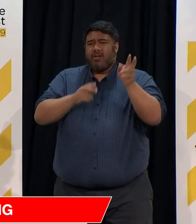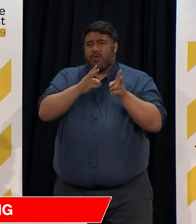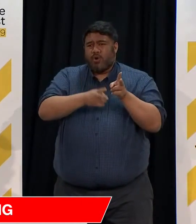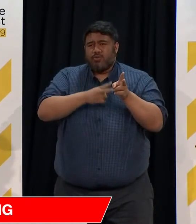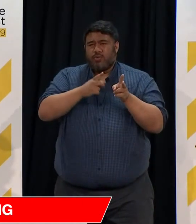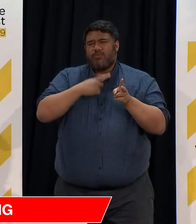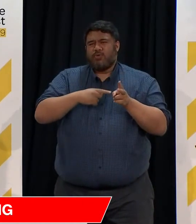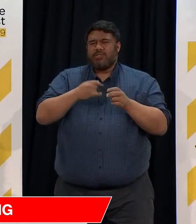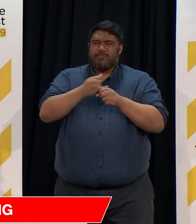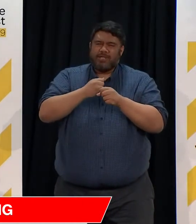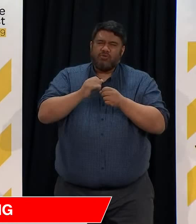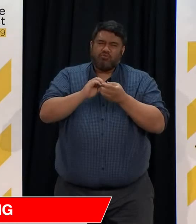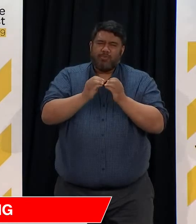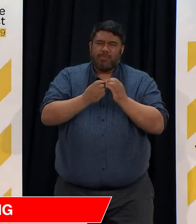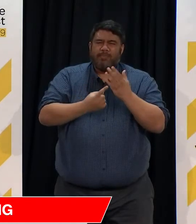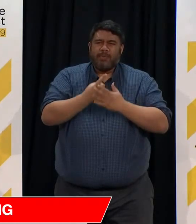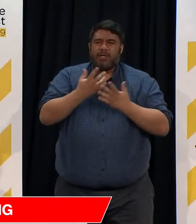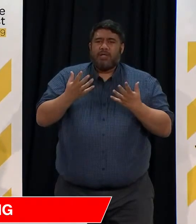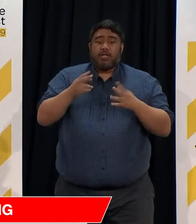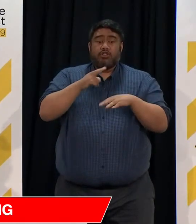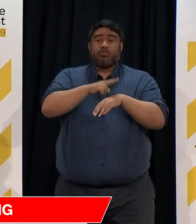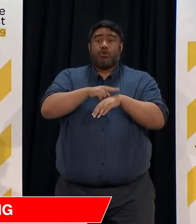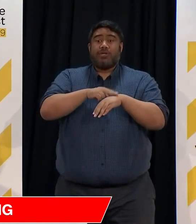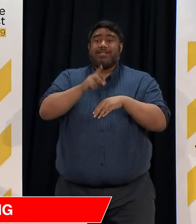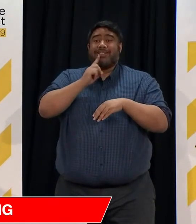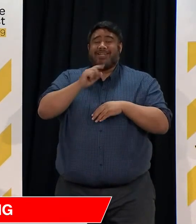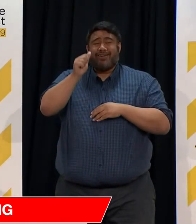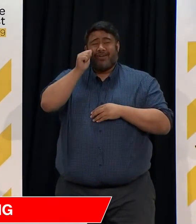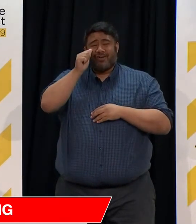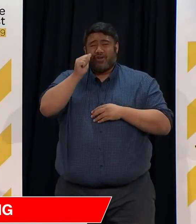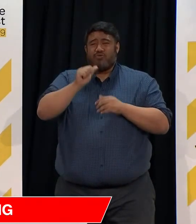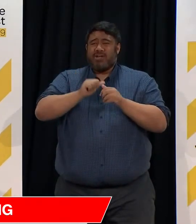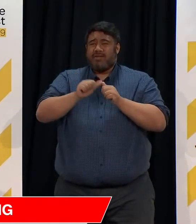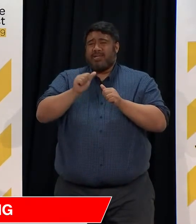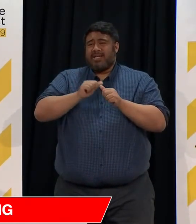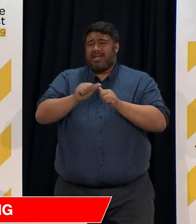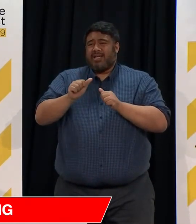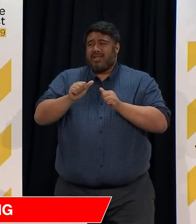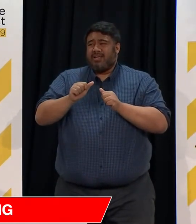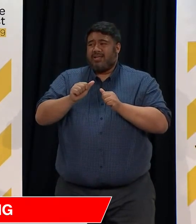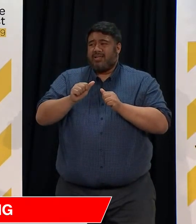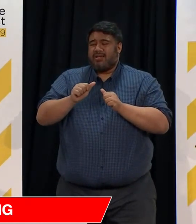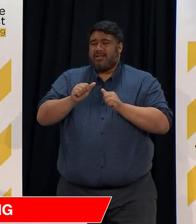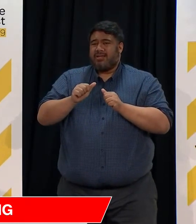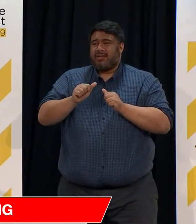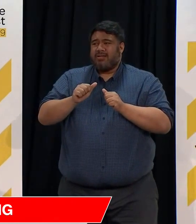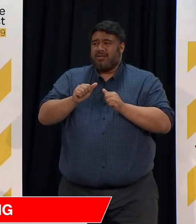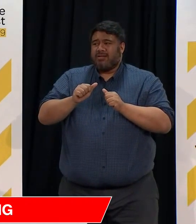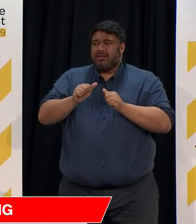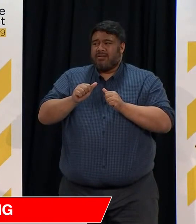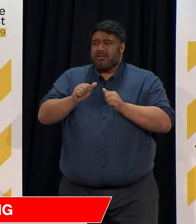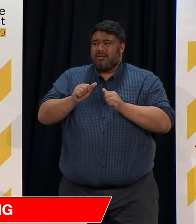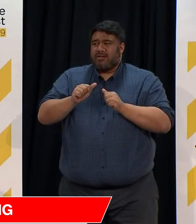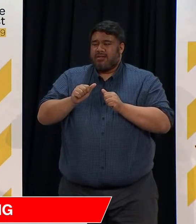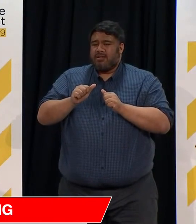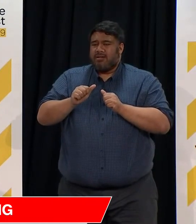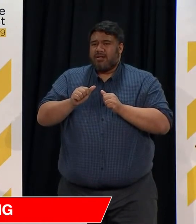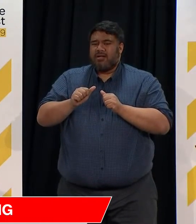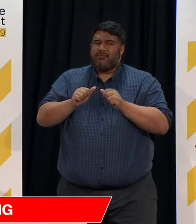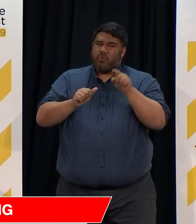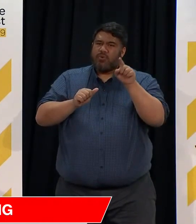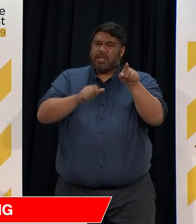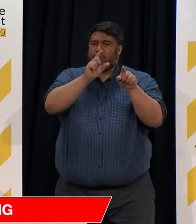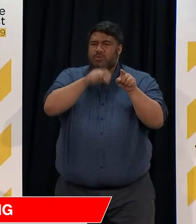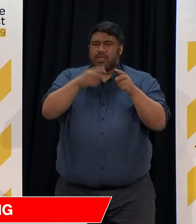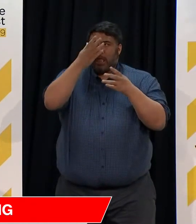sort some medication issues. The doctor has acknowledged that it would be better for his condition to have that familiarity and the routine